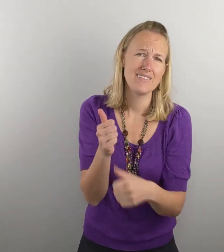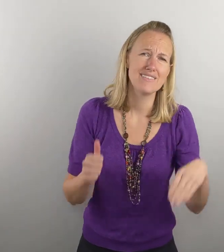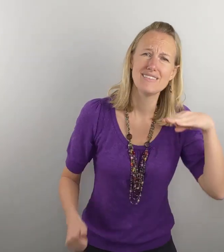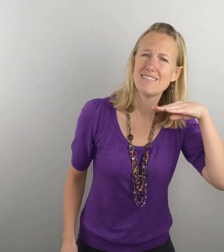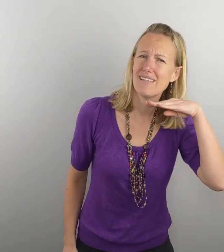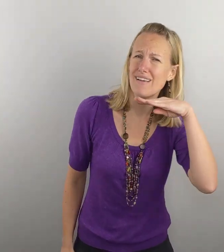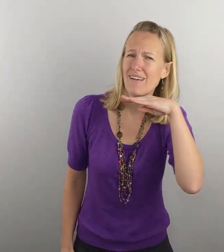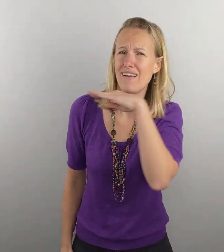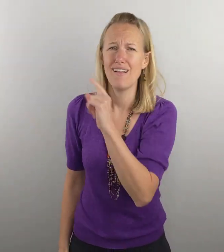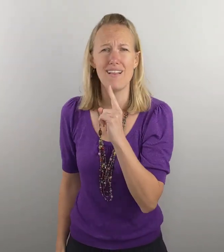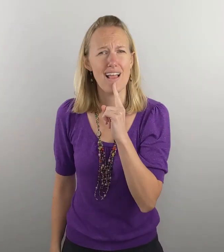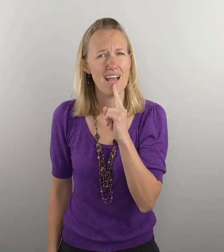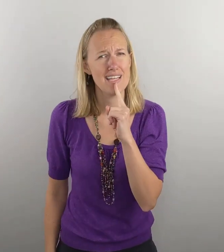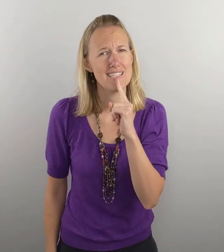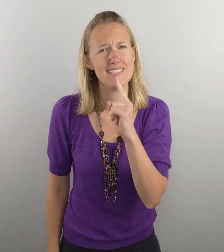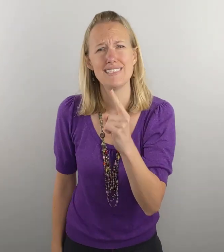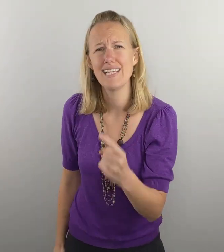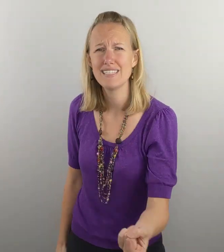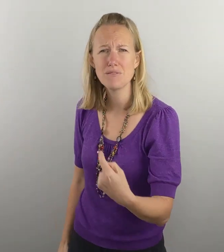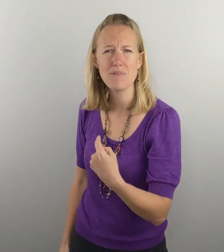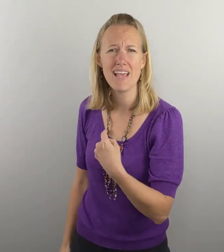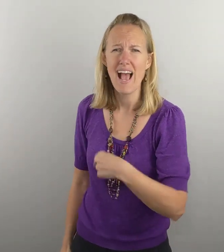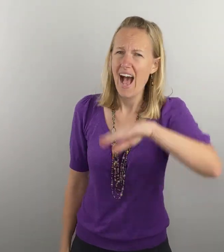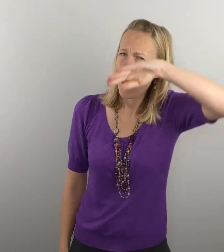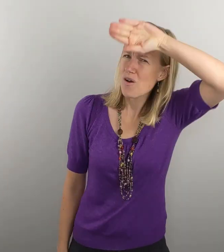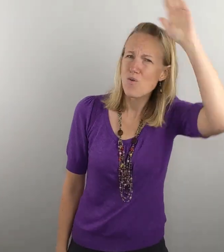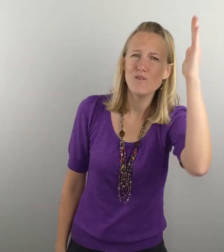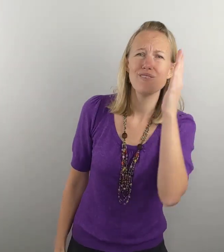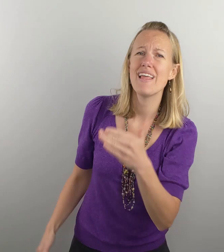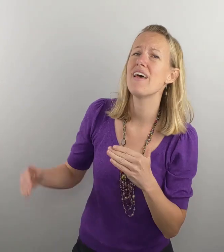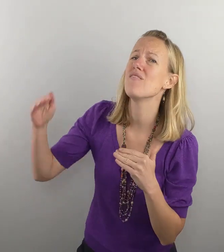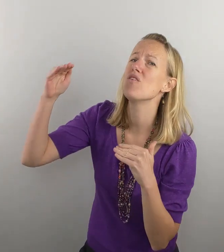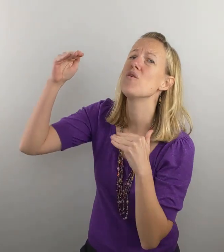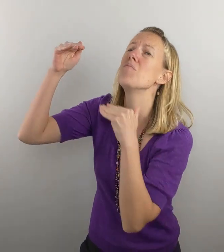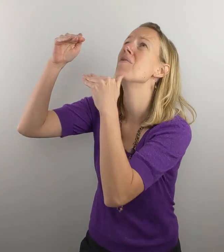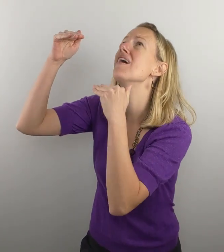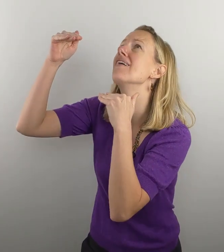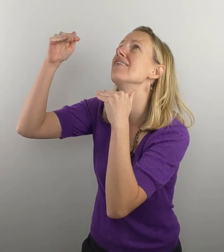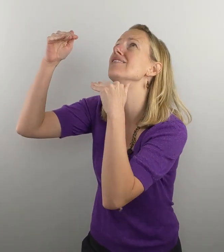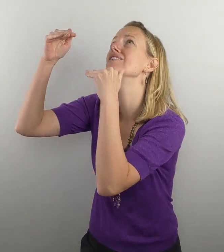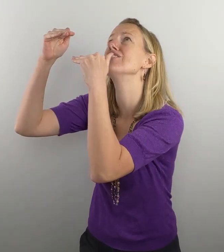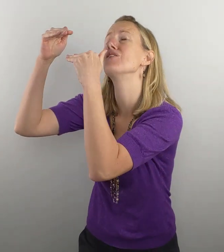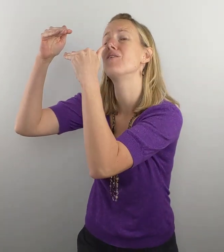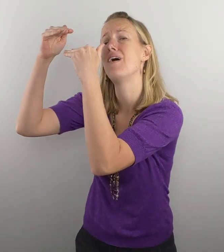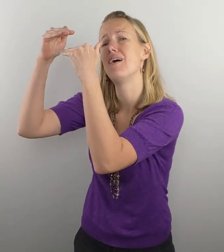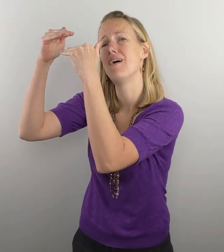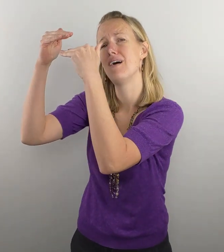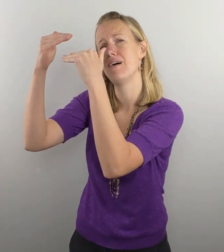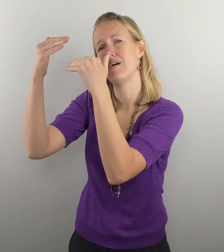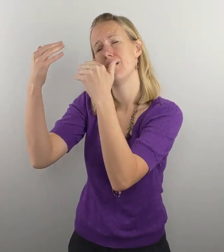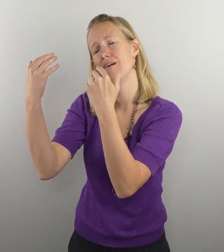Every single lie that tells me I will never measure up.